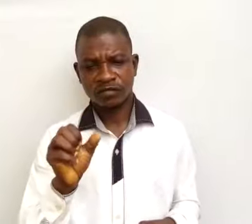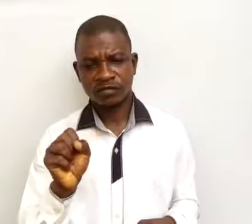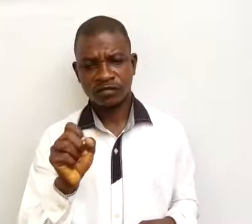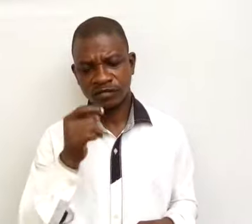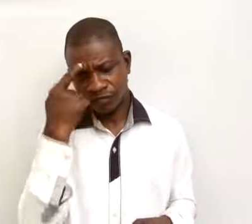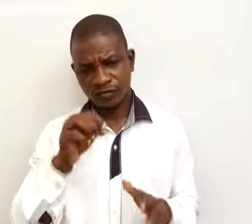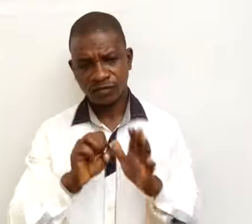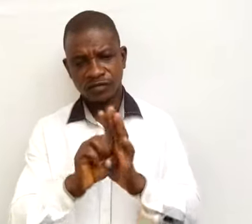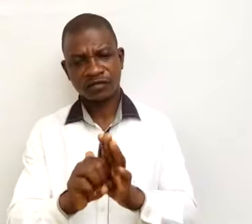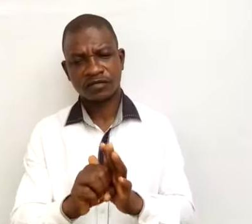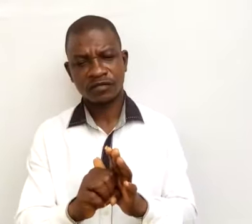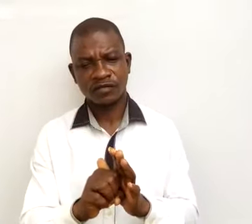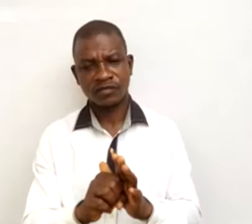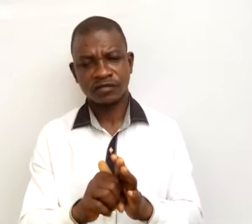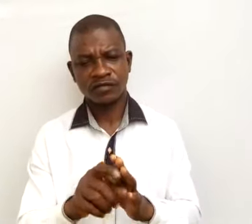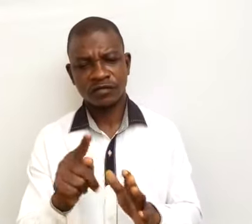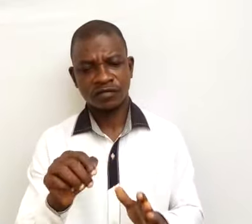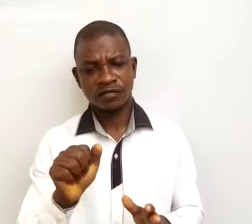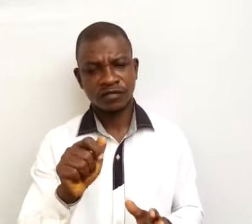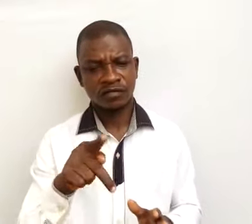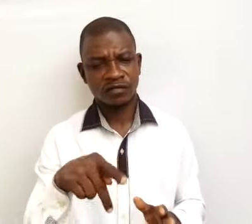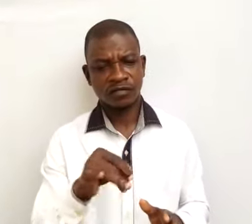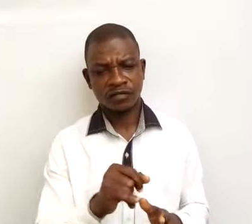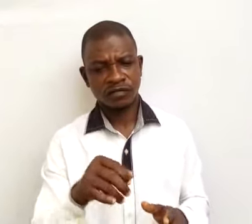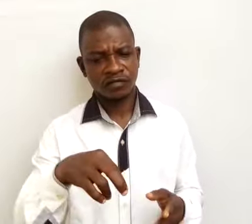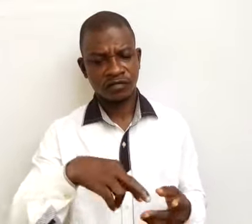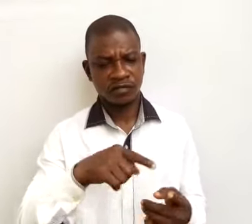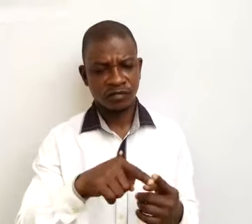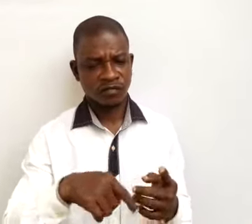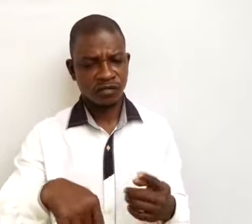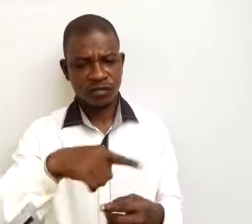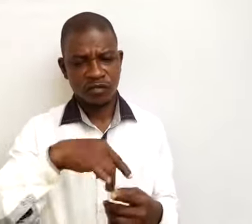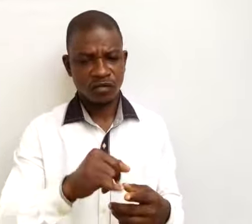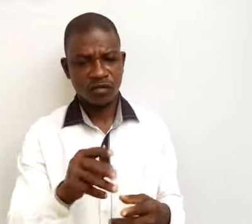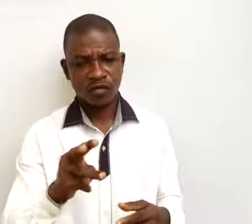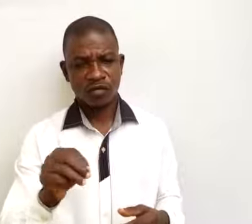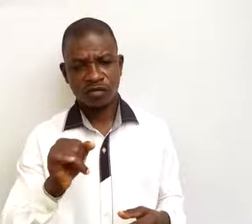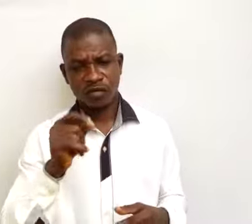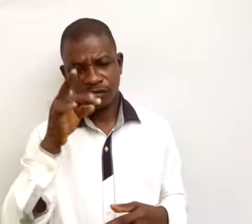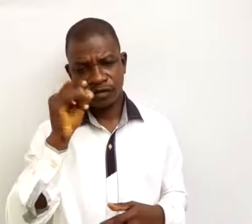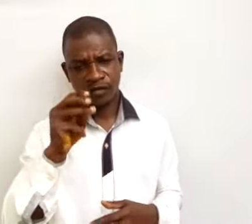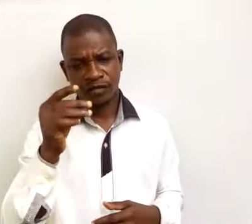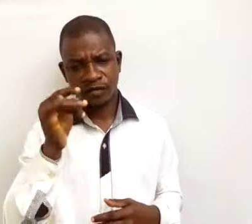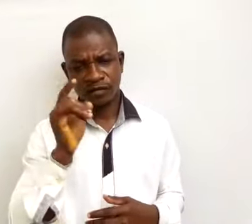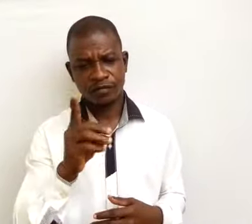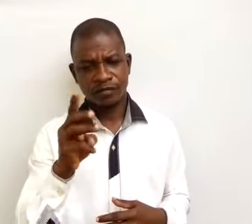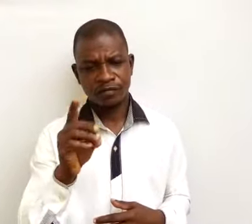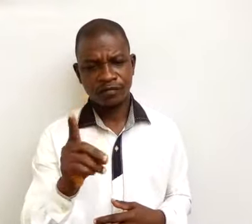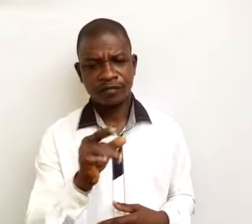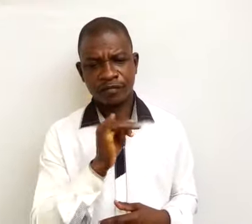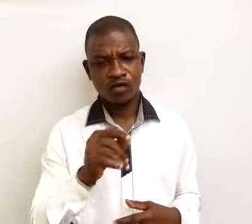example, tapeworm, roundworm, malaria parasite, or plasmodium.